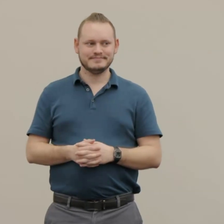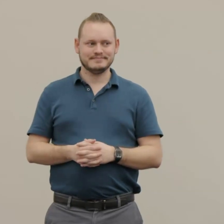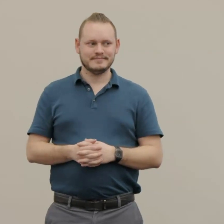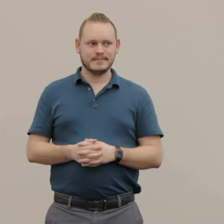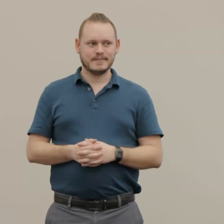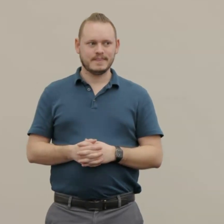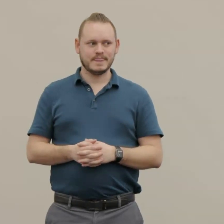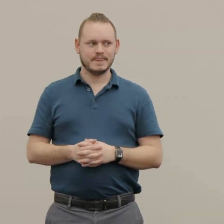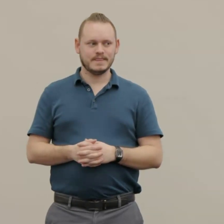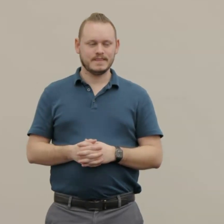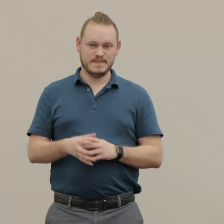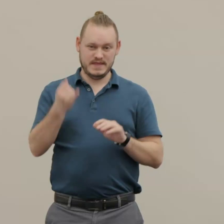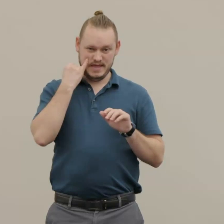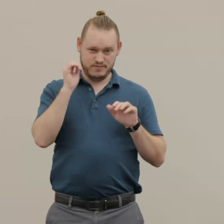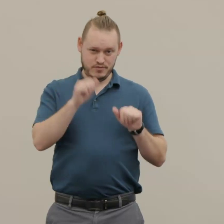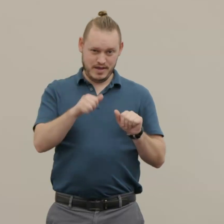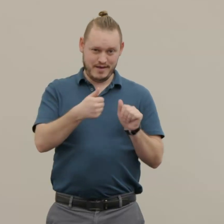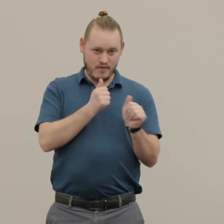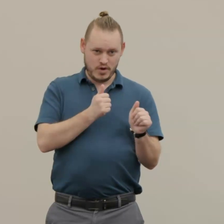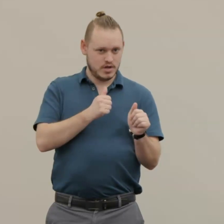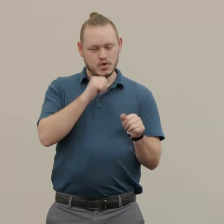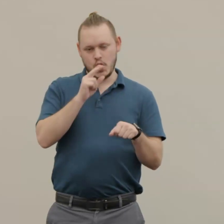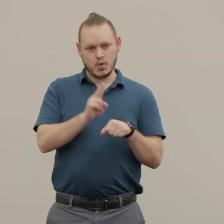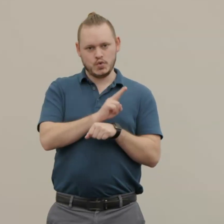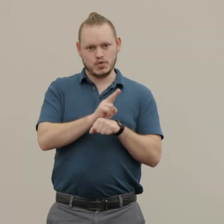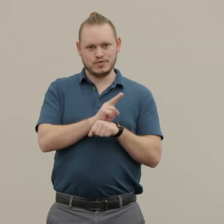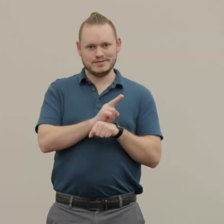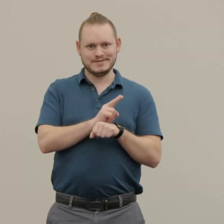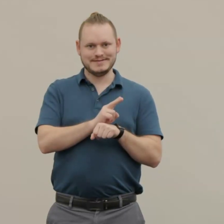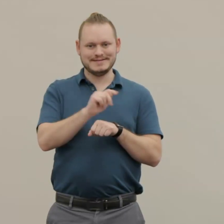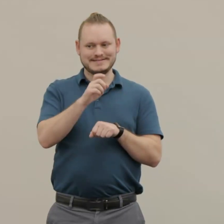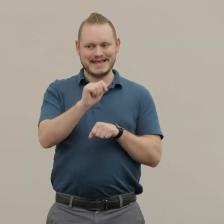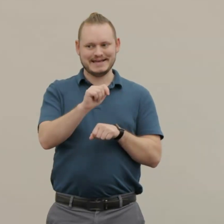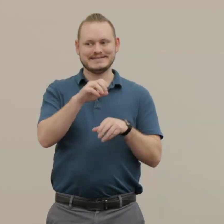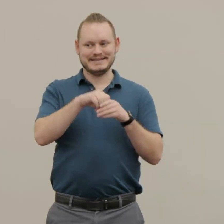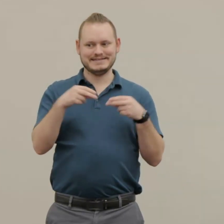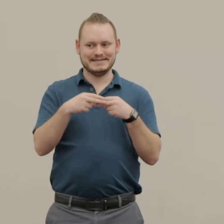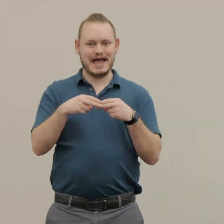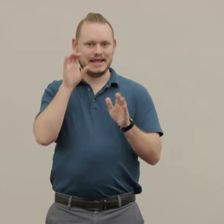Don't, whenever you can avoid it, use text inside images.